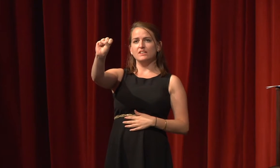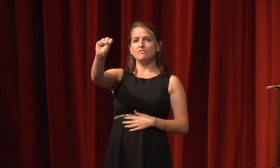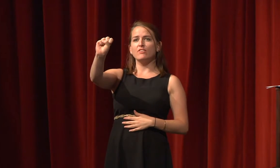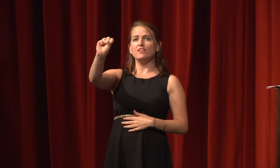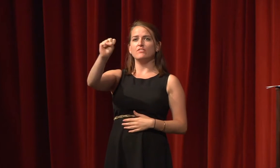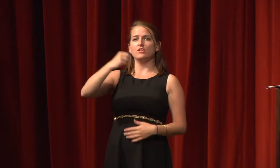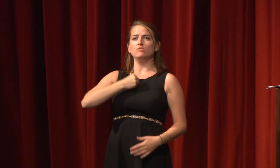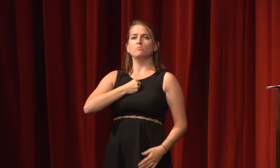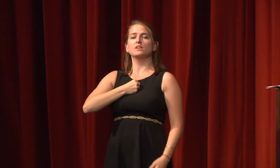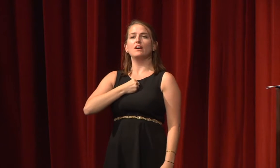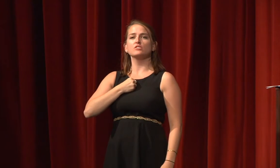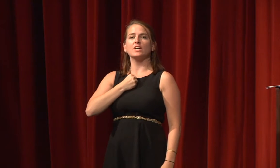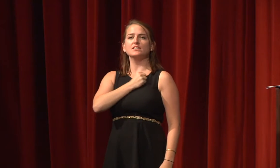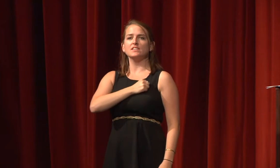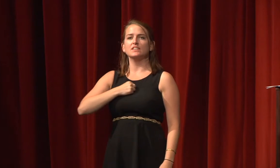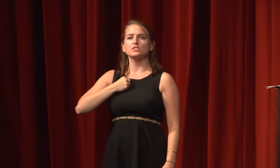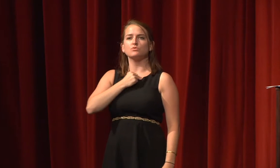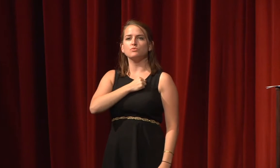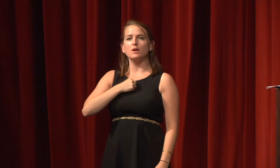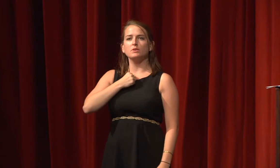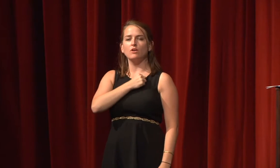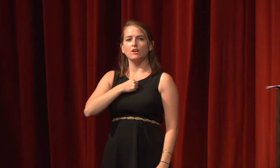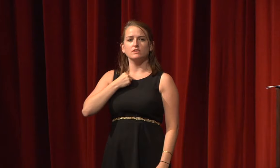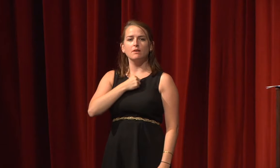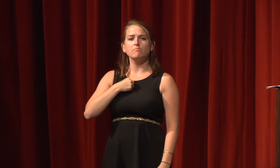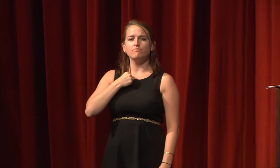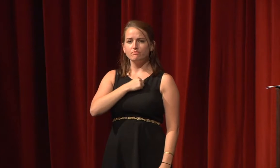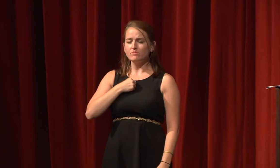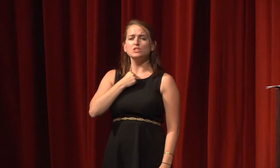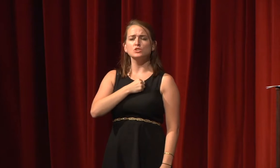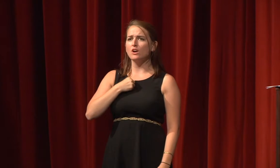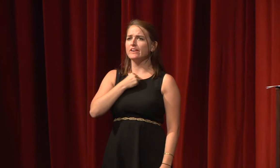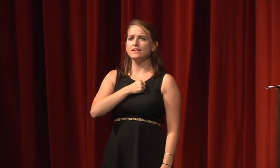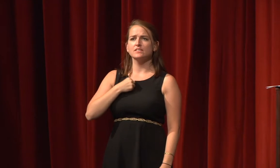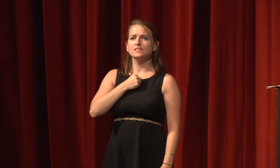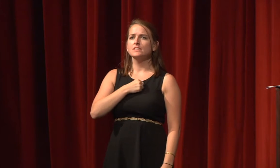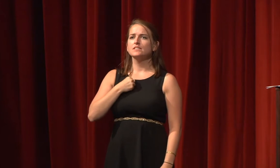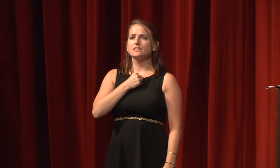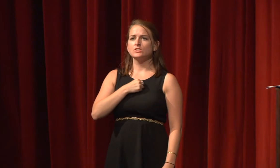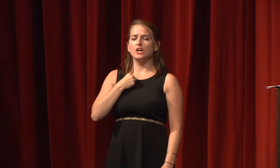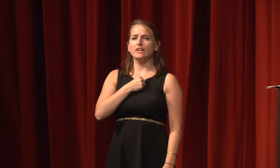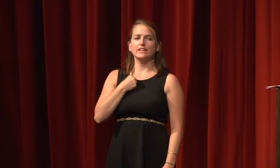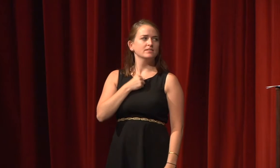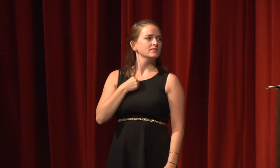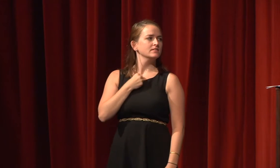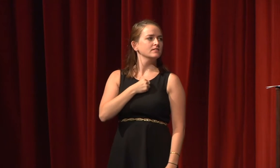in front of you, put it on your chest, and just rub your heart. Yep. Sorry. Sorry.